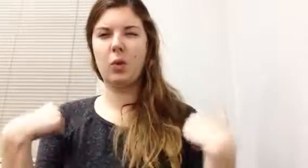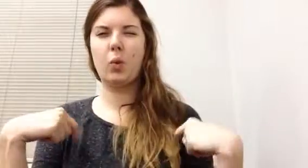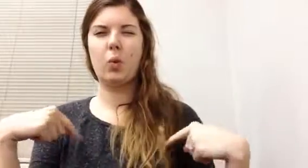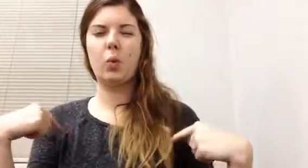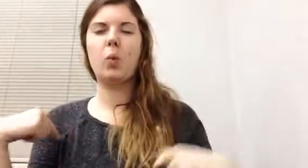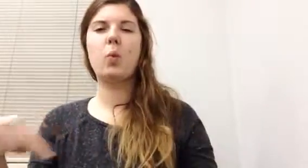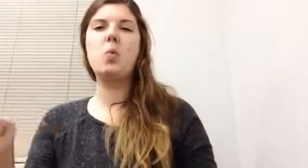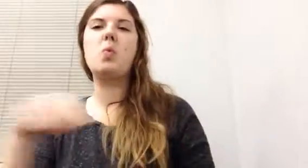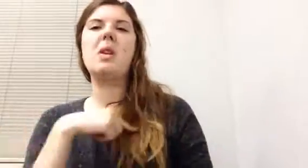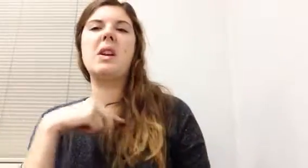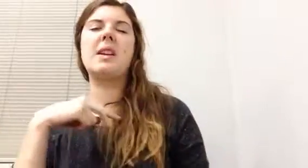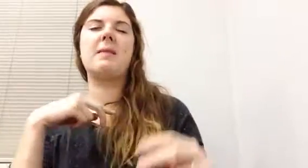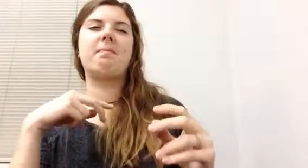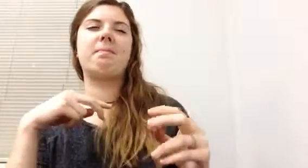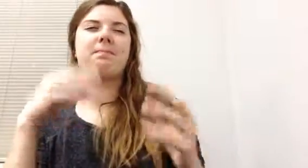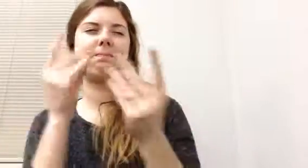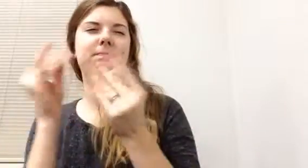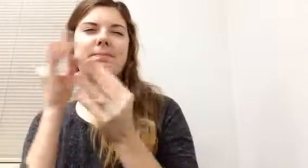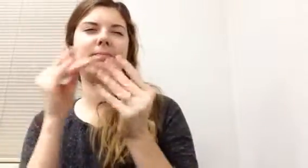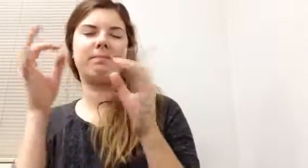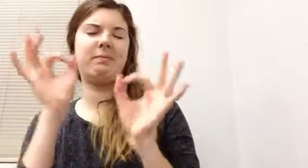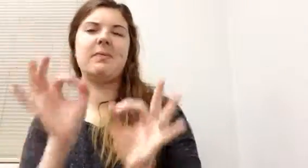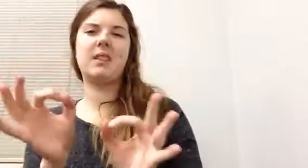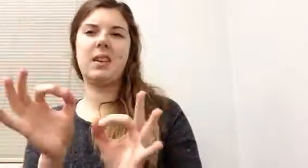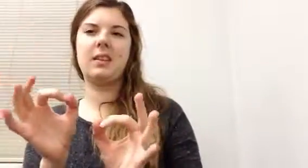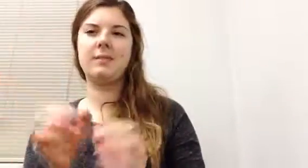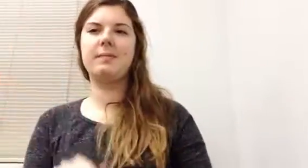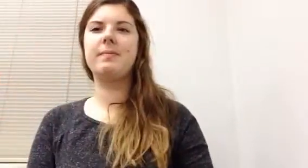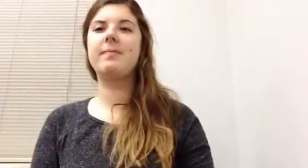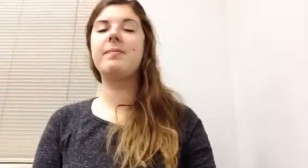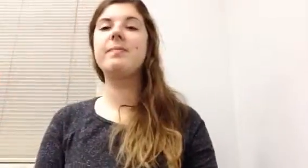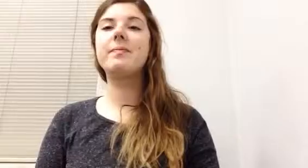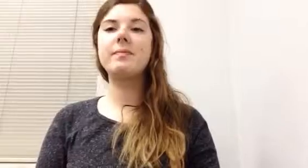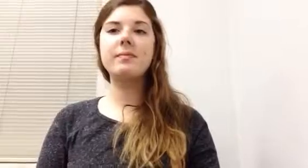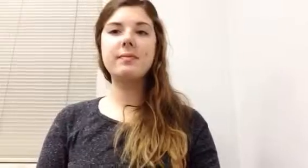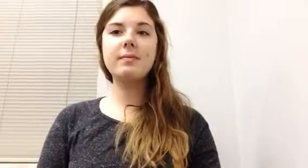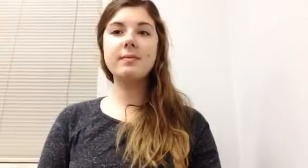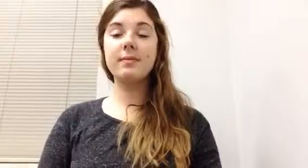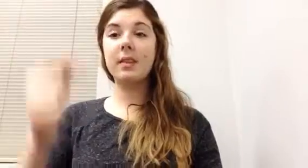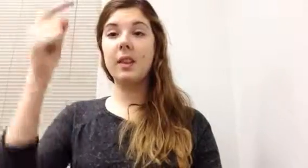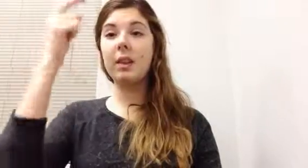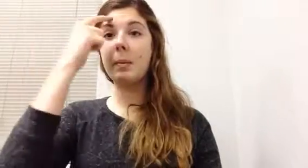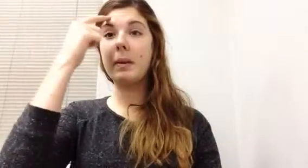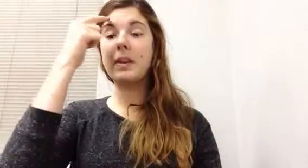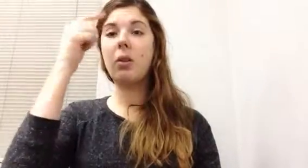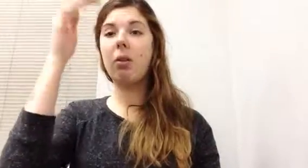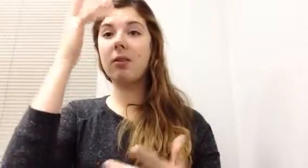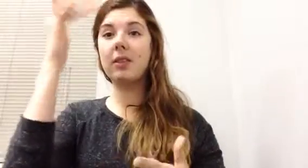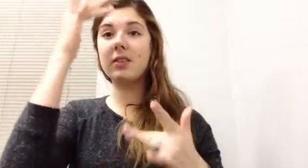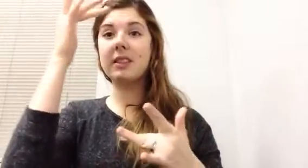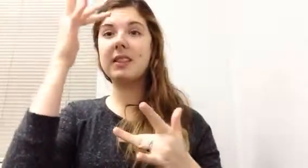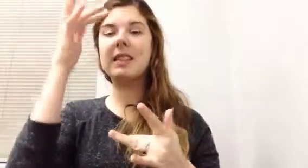The medical model of mental illness says that mental illness is a disease that has biological causes.